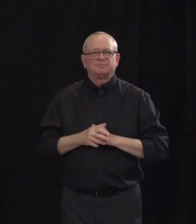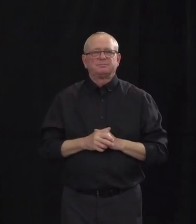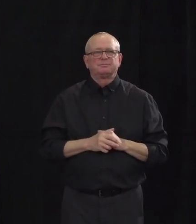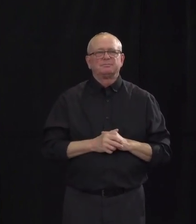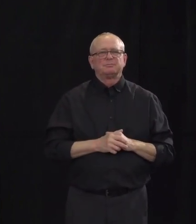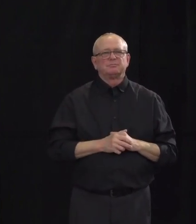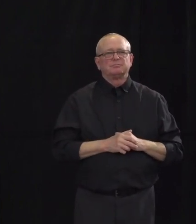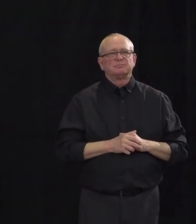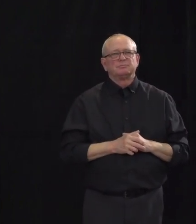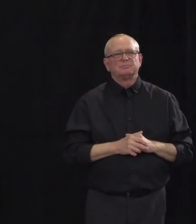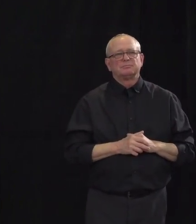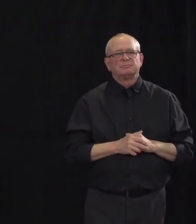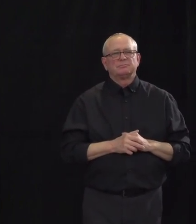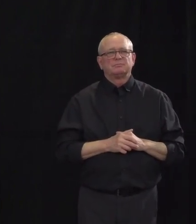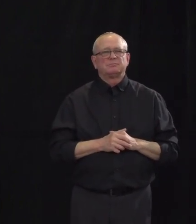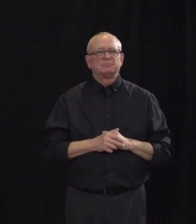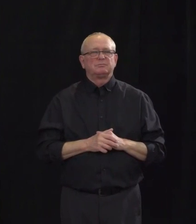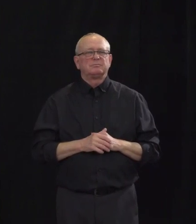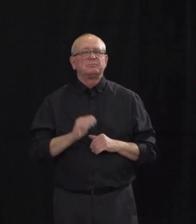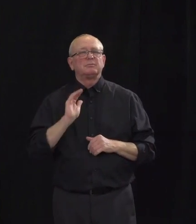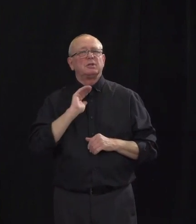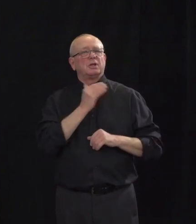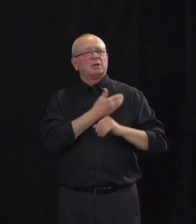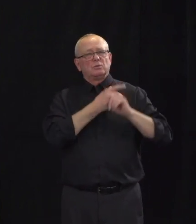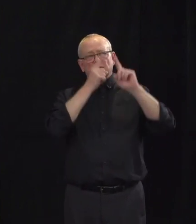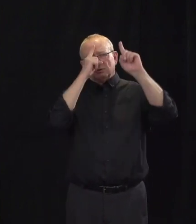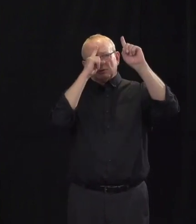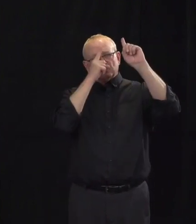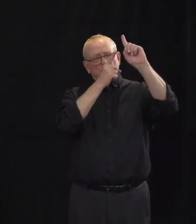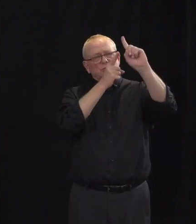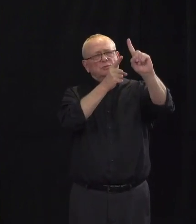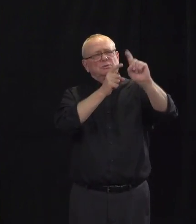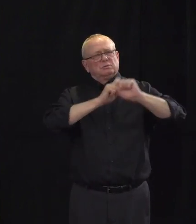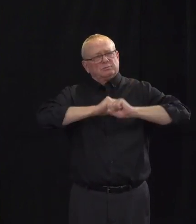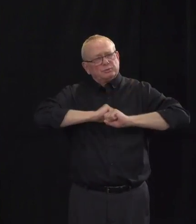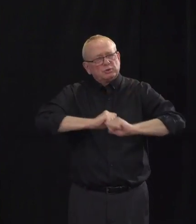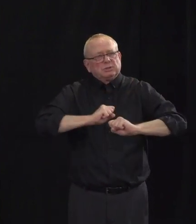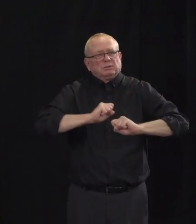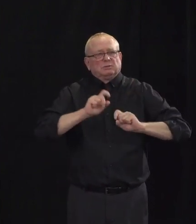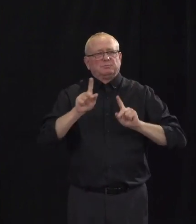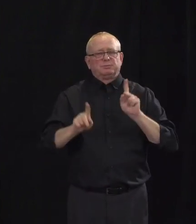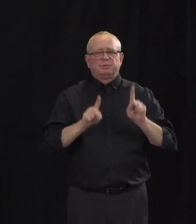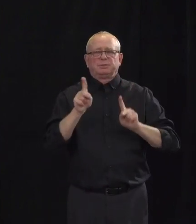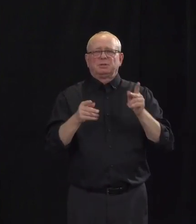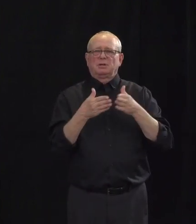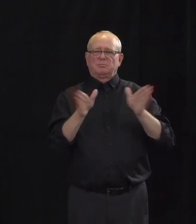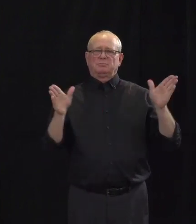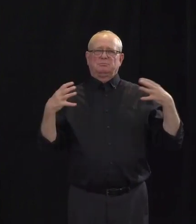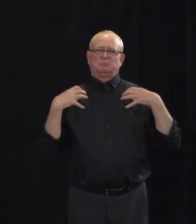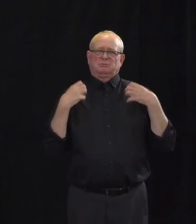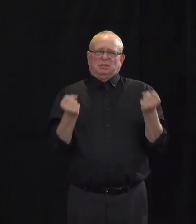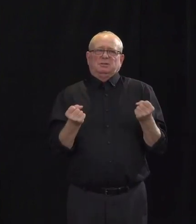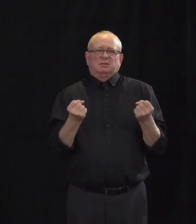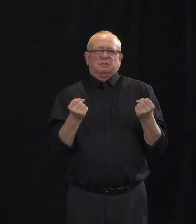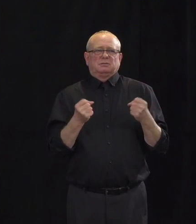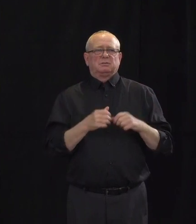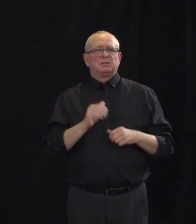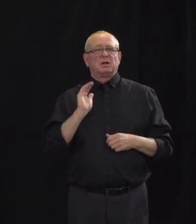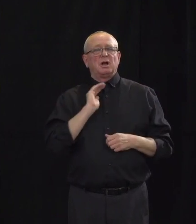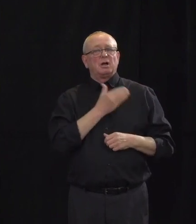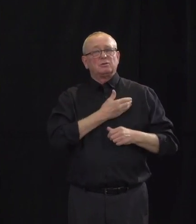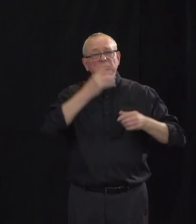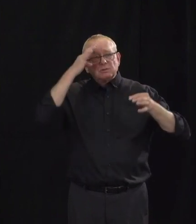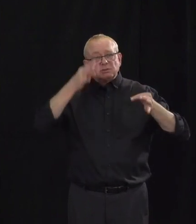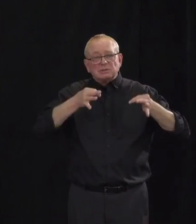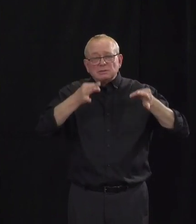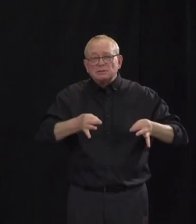protect public health. We understand that behind every such decision lies tens of thousands of